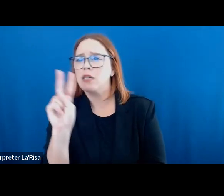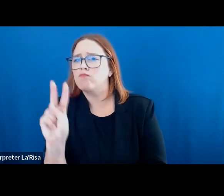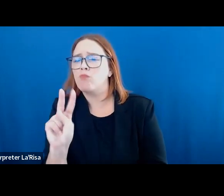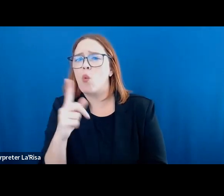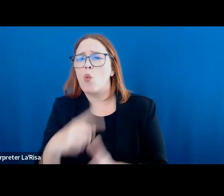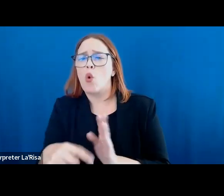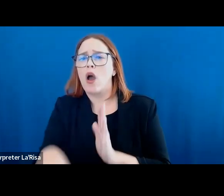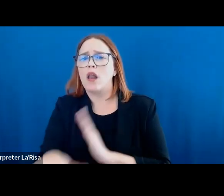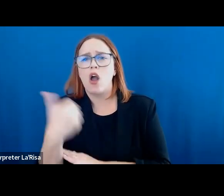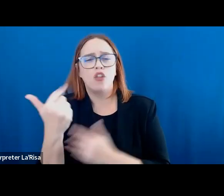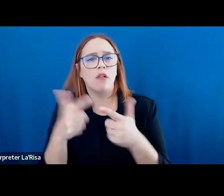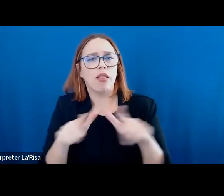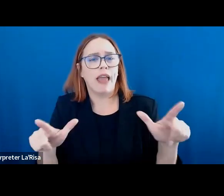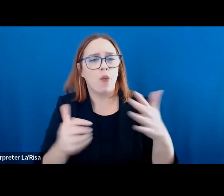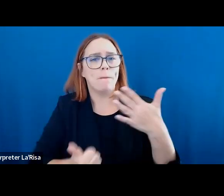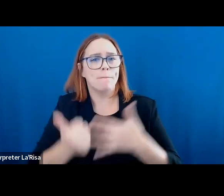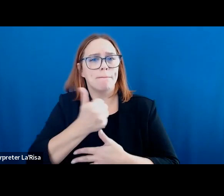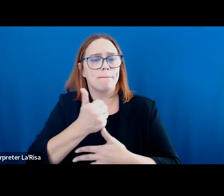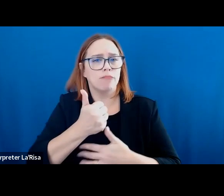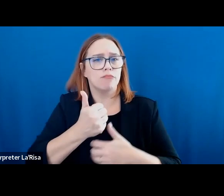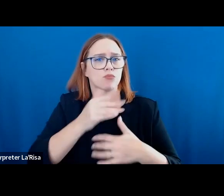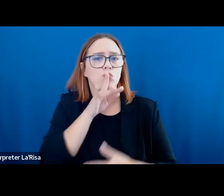spoken in your coverage areas.